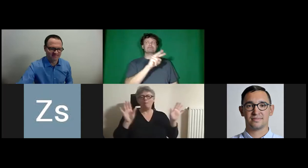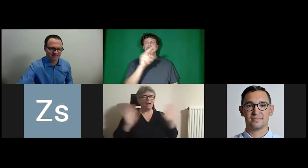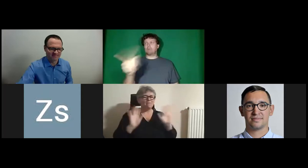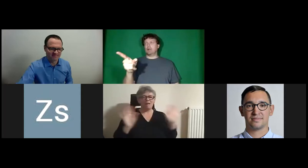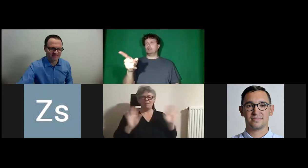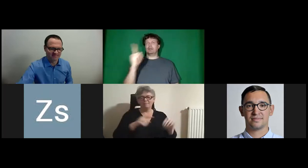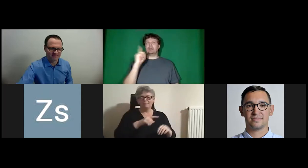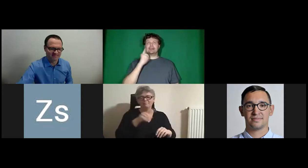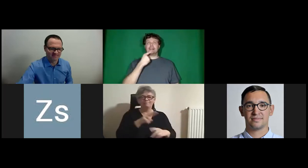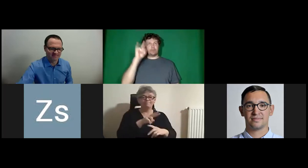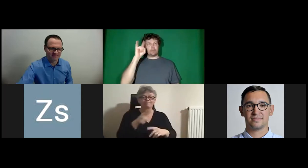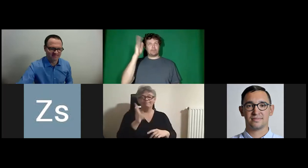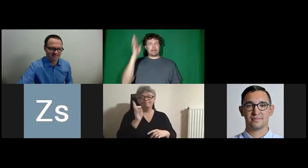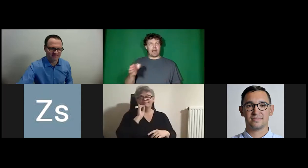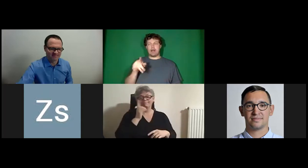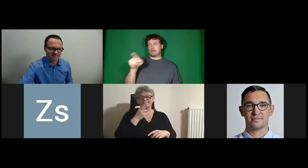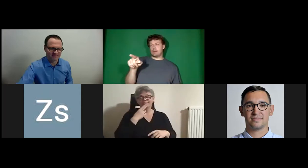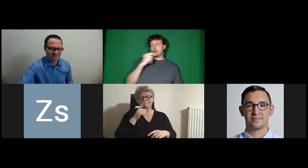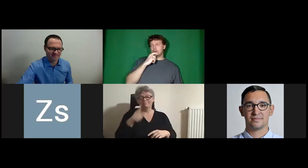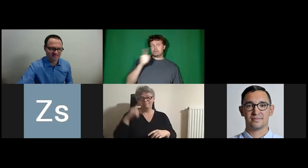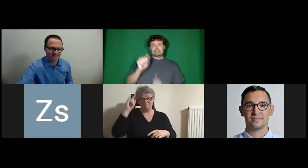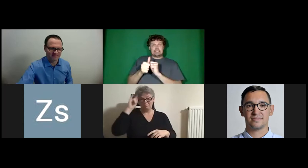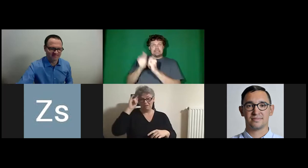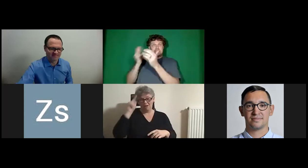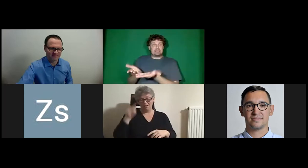in competing in this national dance competition.